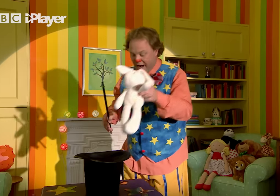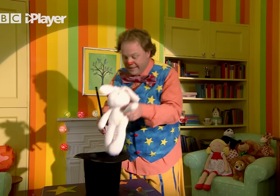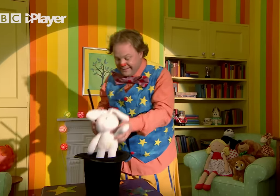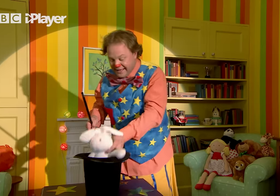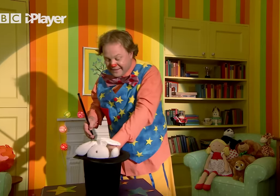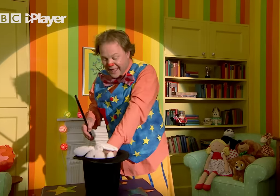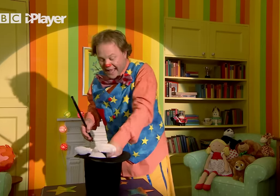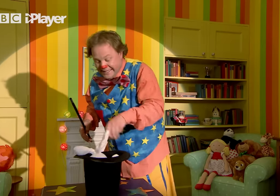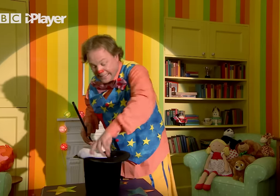rabbit into the hat.